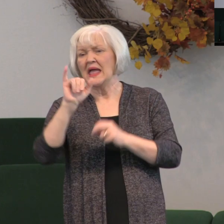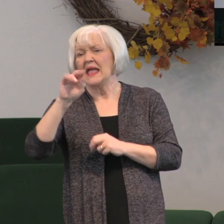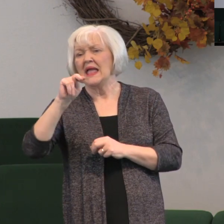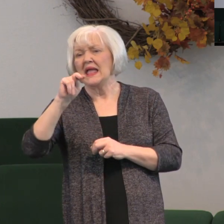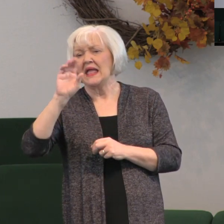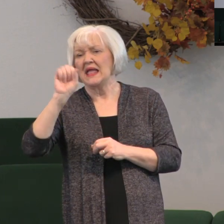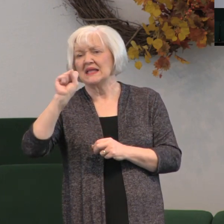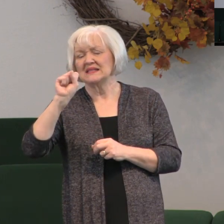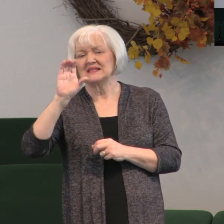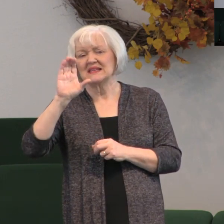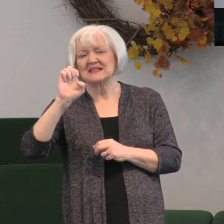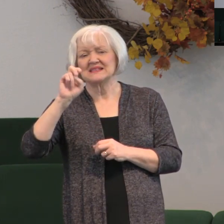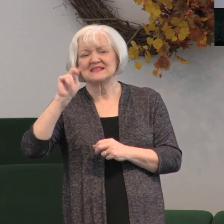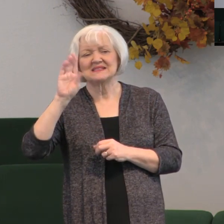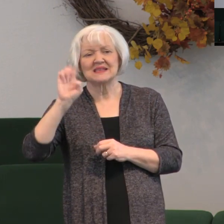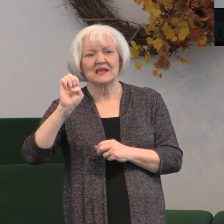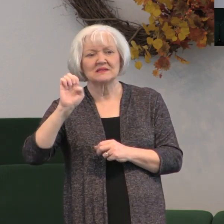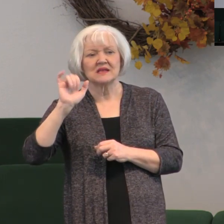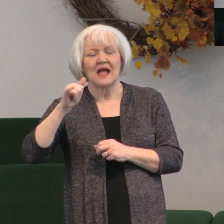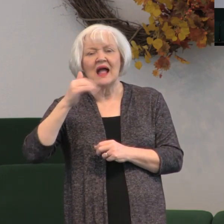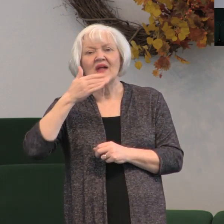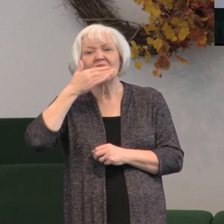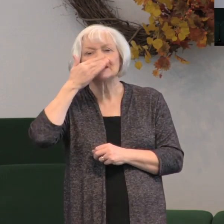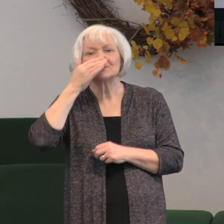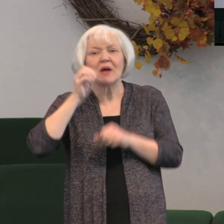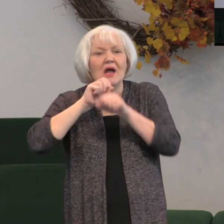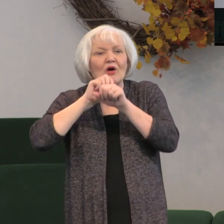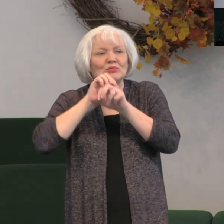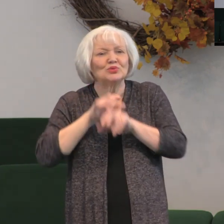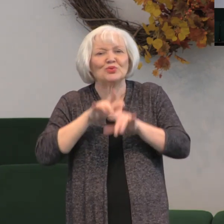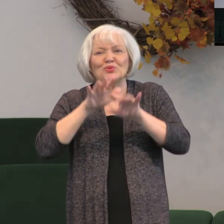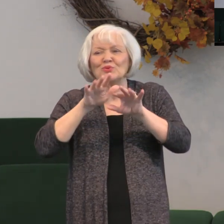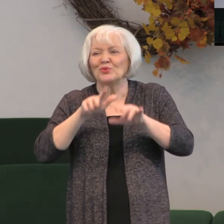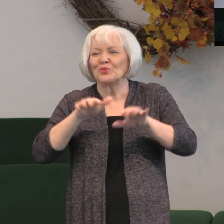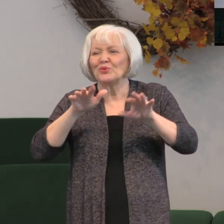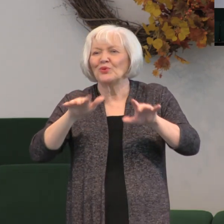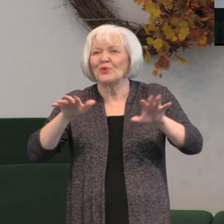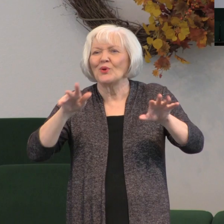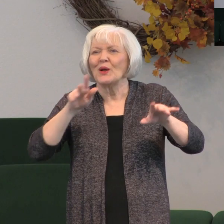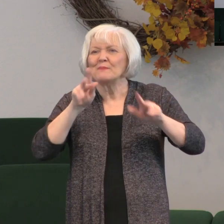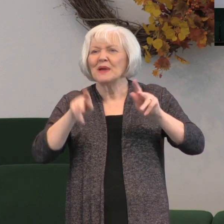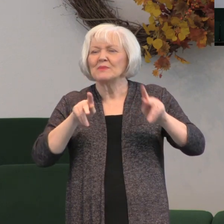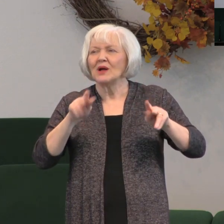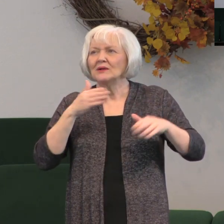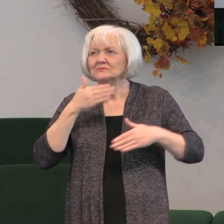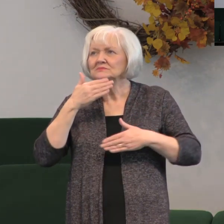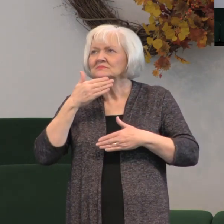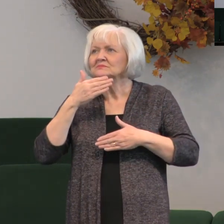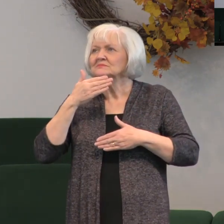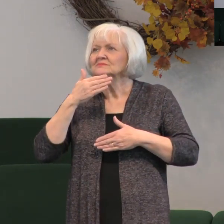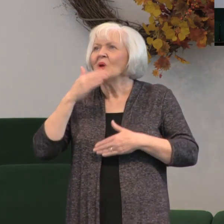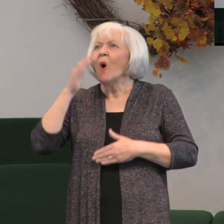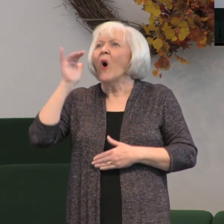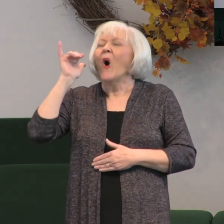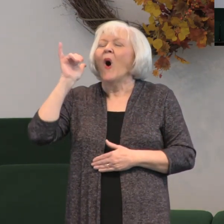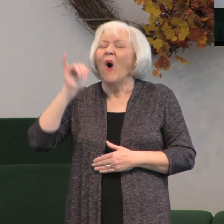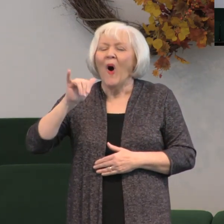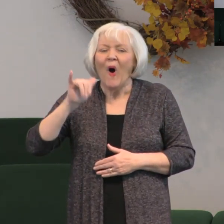that would just waft over the air and it would go throughout the city and people would smell it and they would understand and they would know